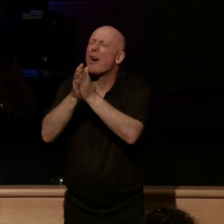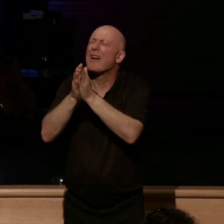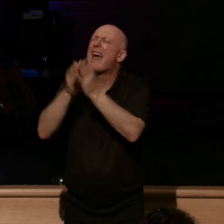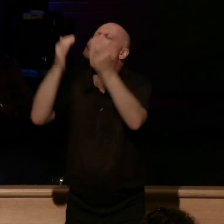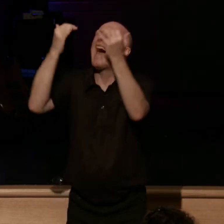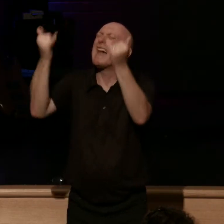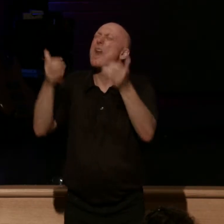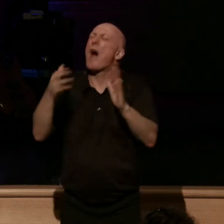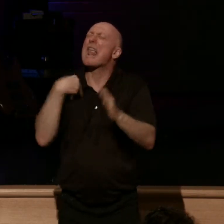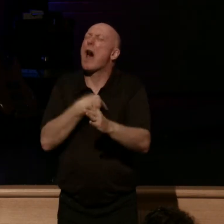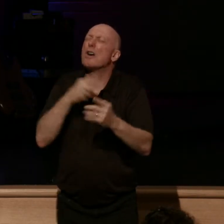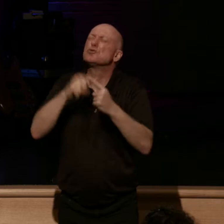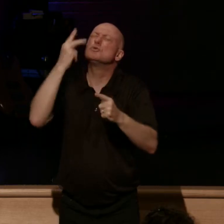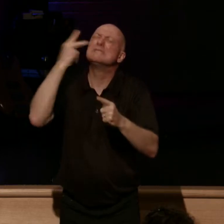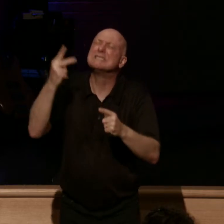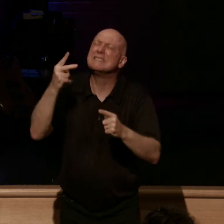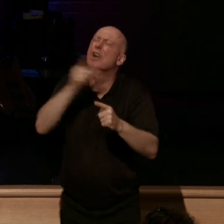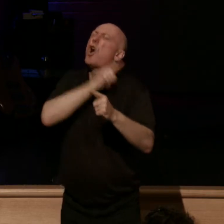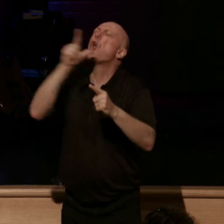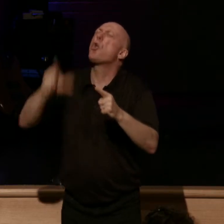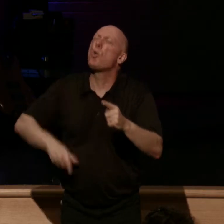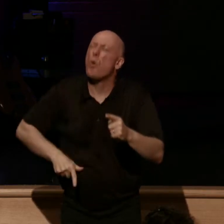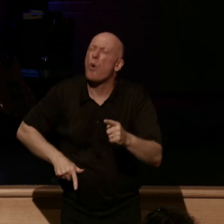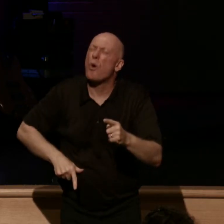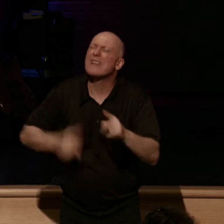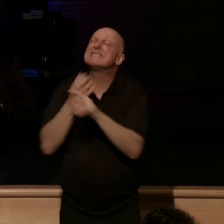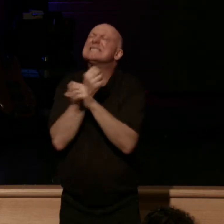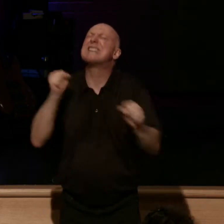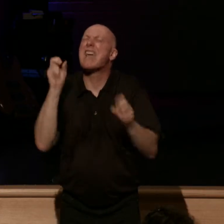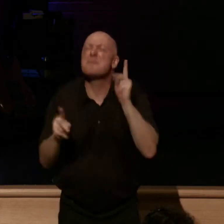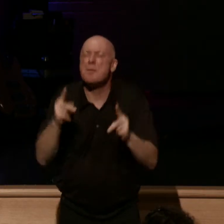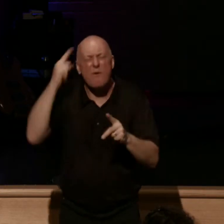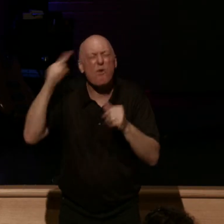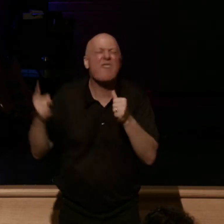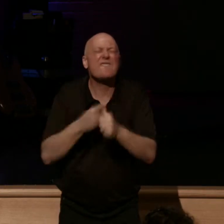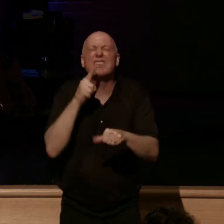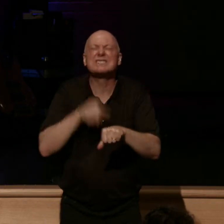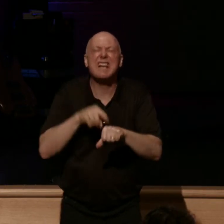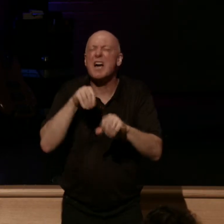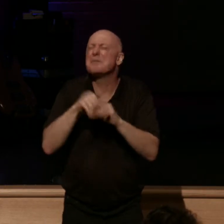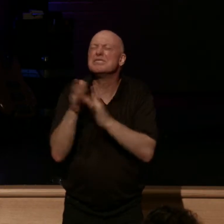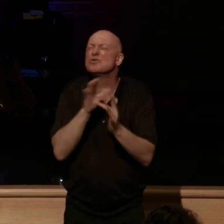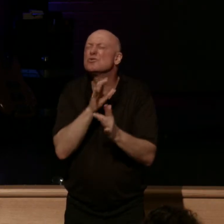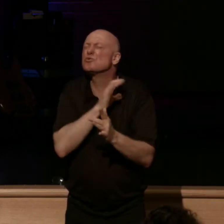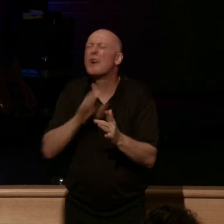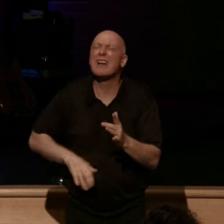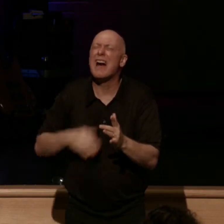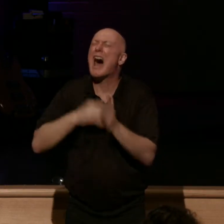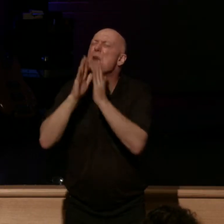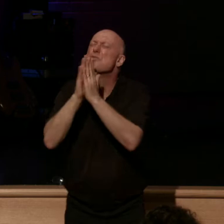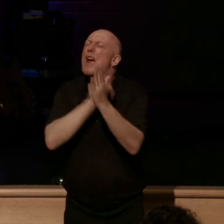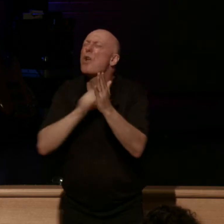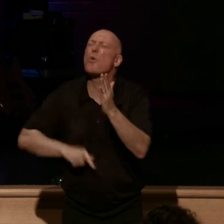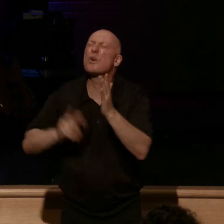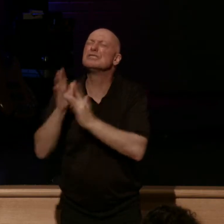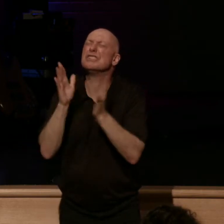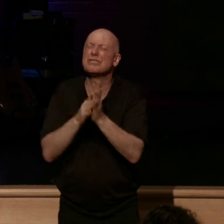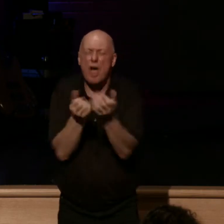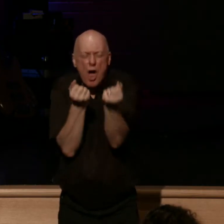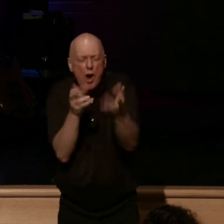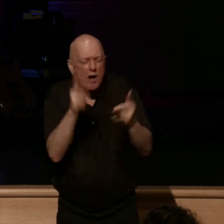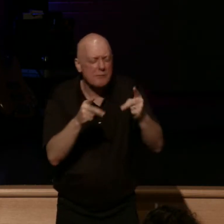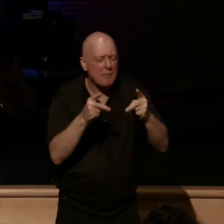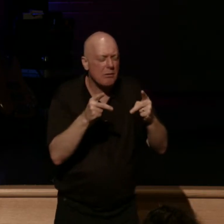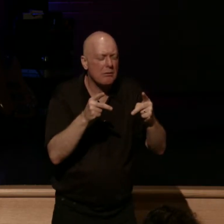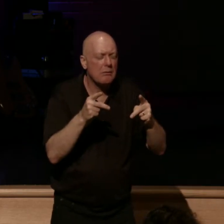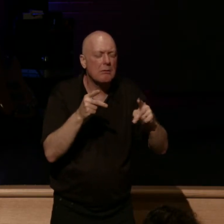and allow us to see. Lord, I ask even today, you will save people for the first time ever in Jesus Christ. I pray, Lord Jesus Christ, you will cause people's eyes